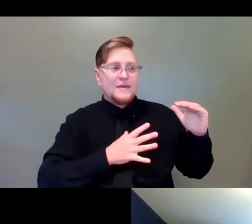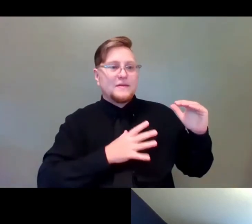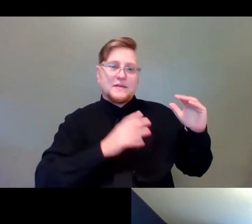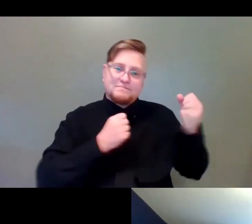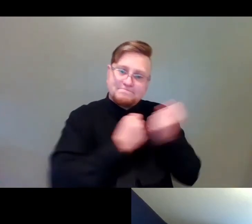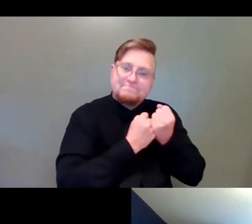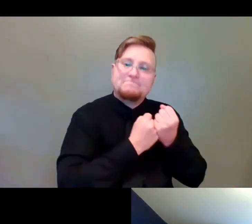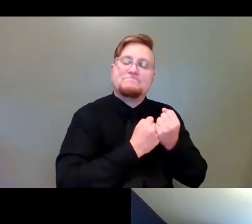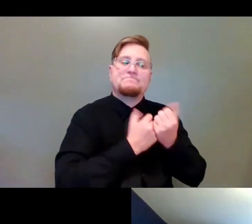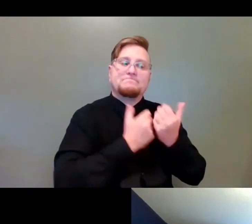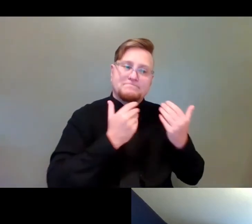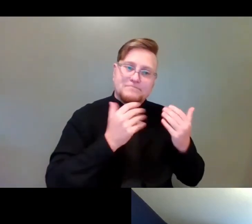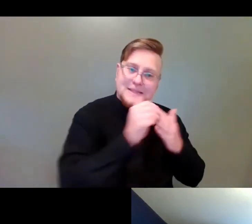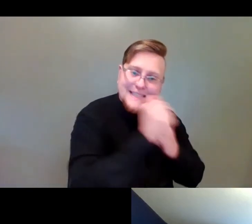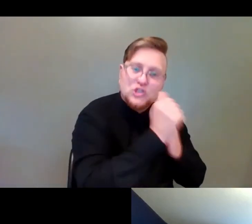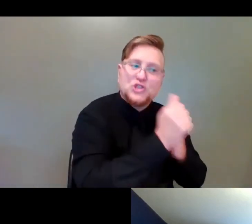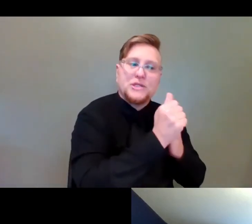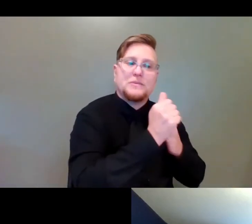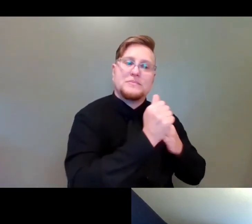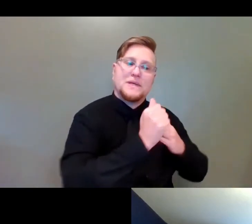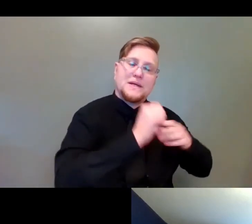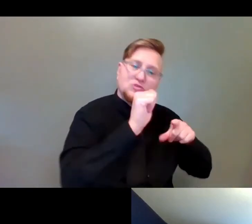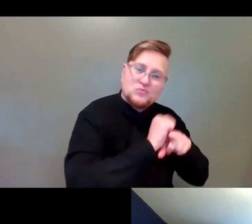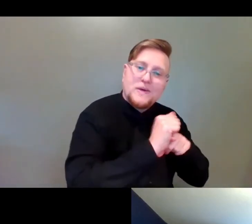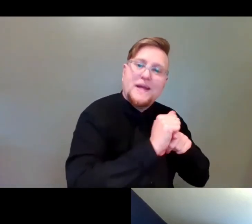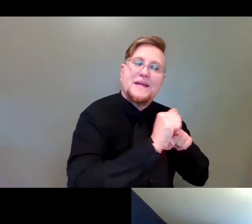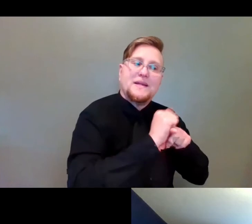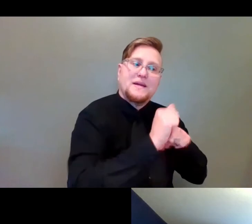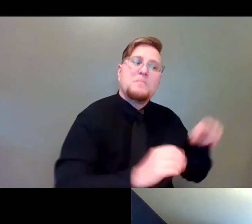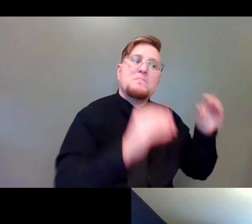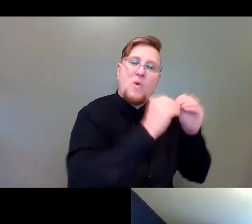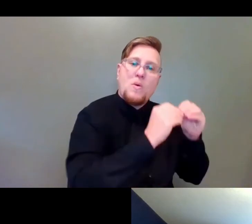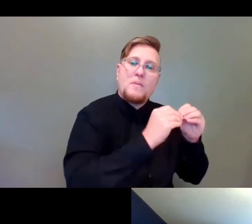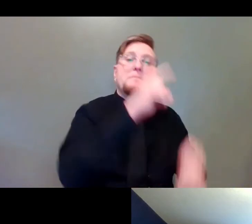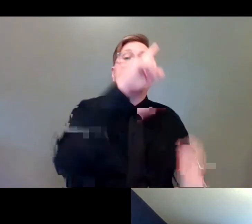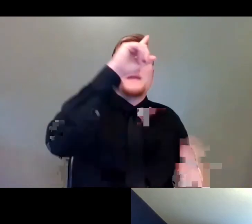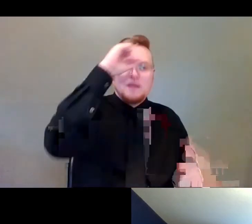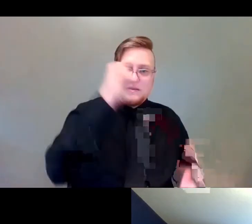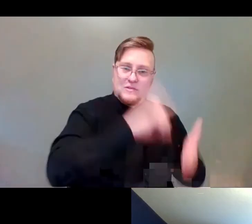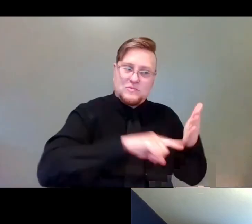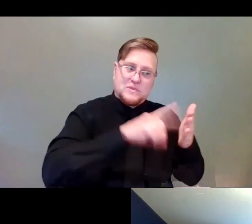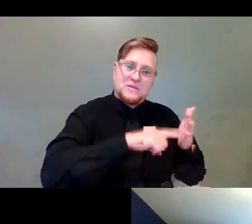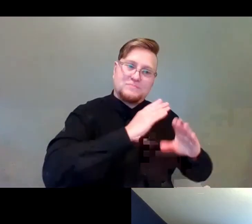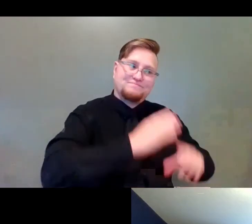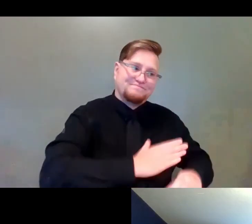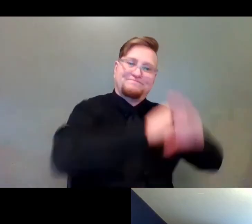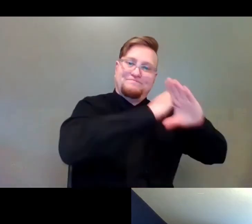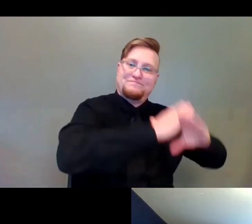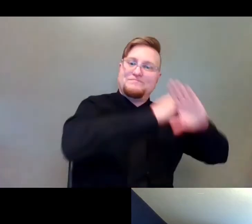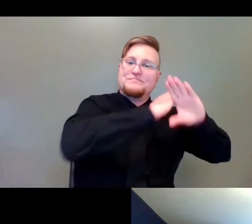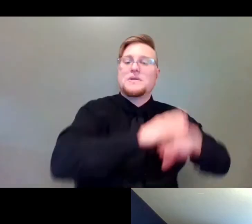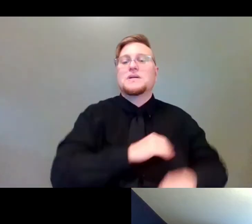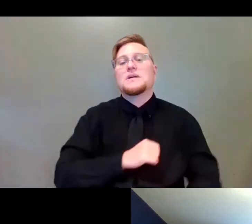that expertise because of the extra discrimination. But I also always like to say, when we talk about there's more, you're